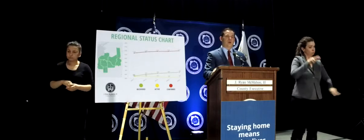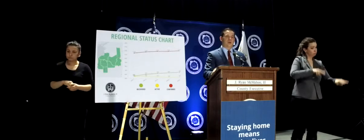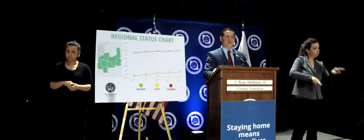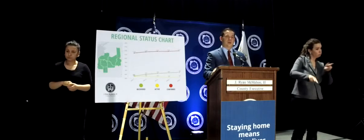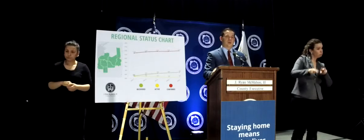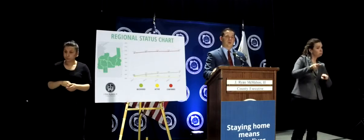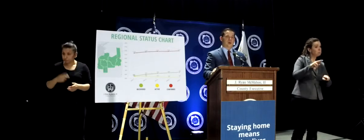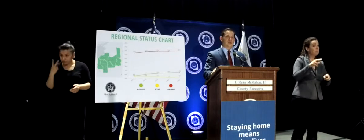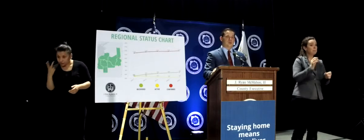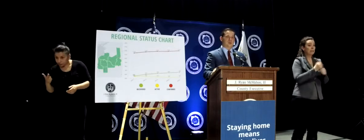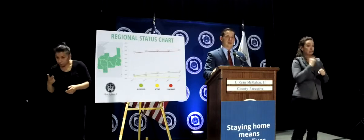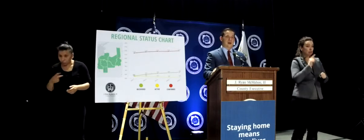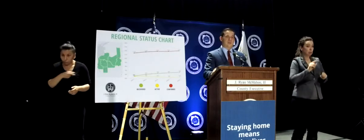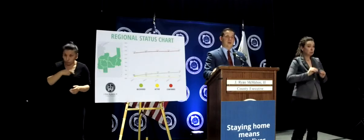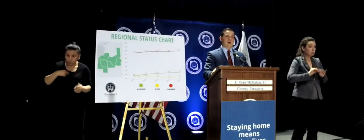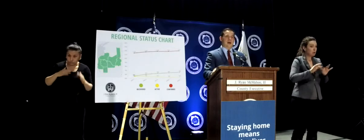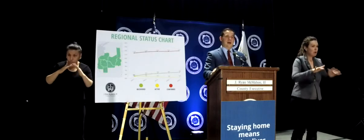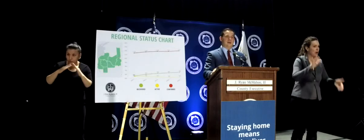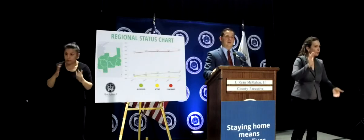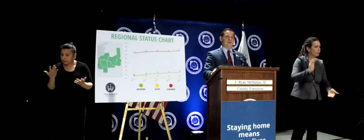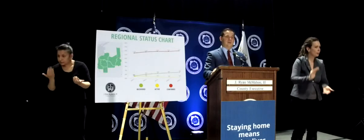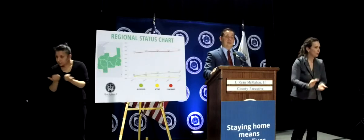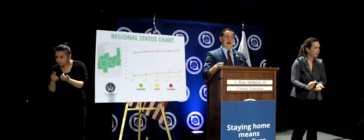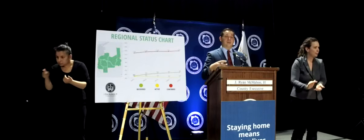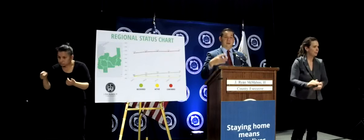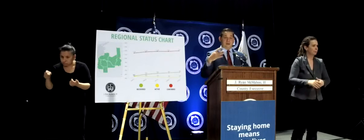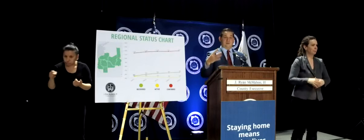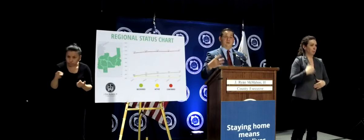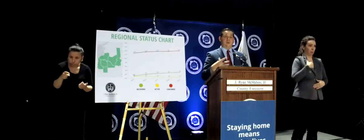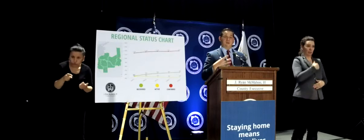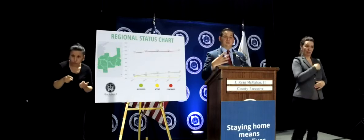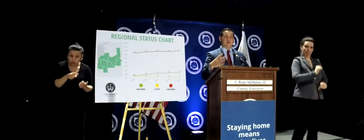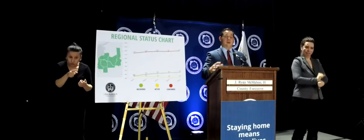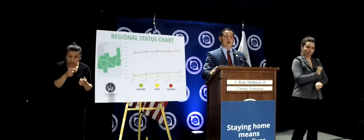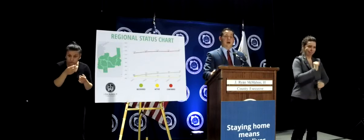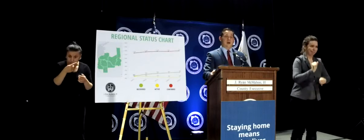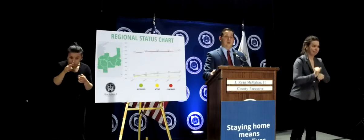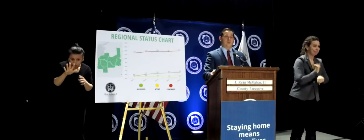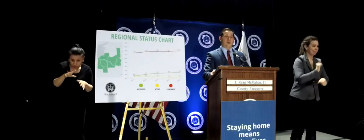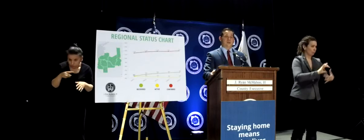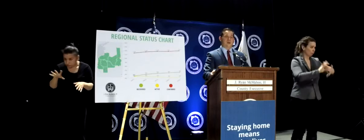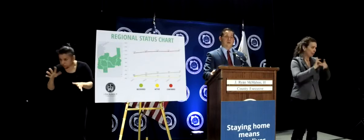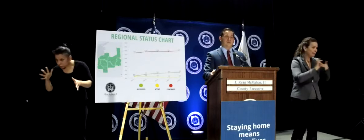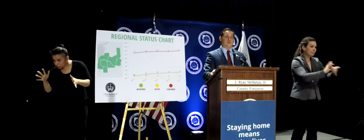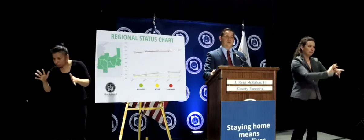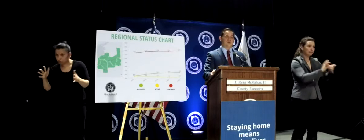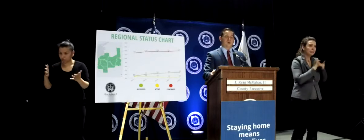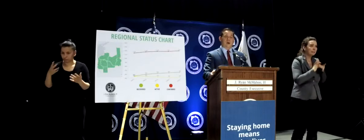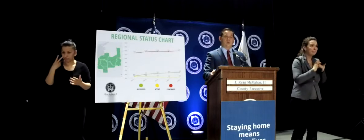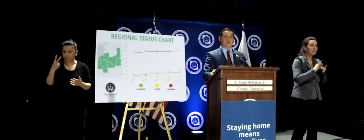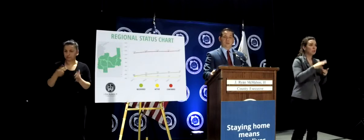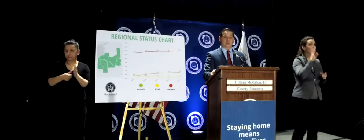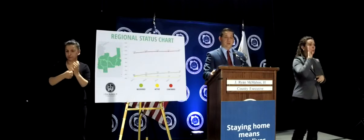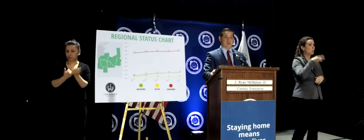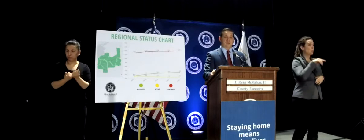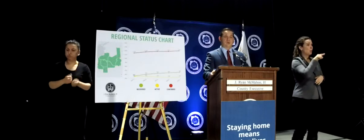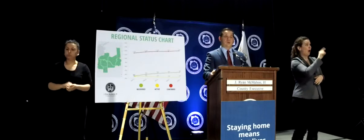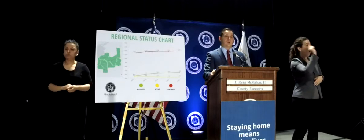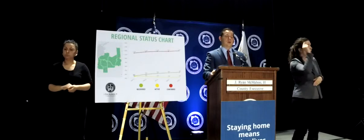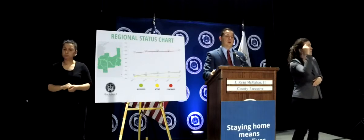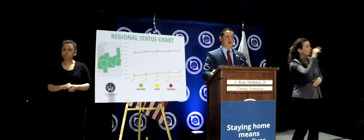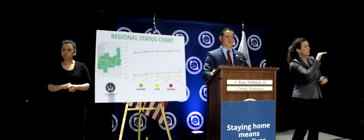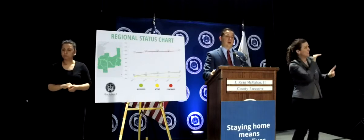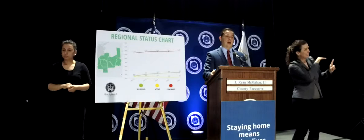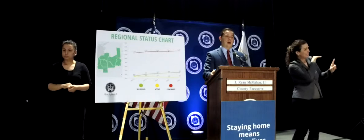been working in coordination with them on lobbying for this based off of, it's all about risk mitigation.